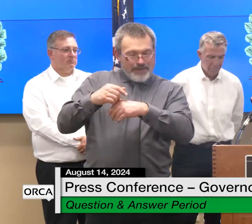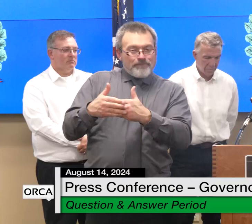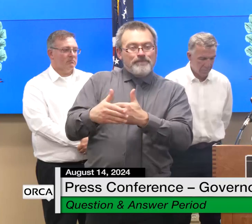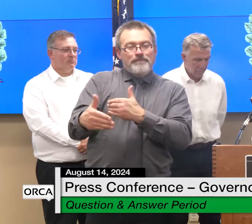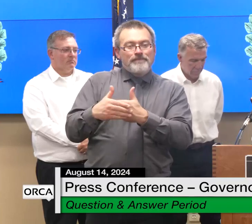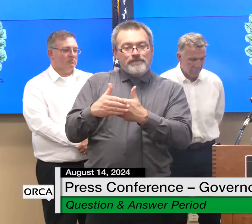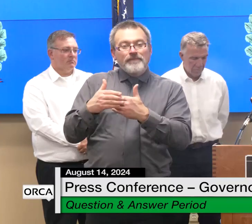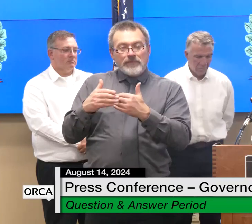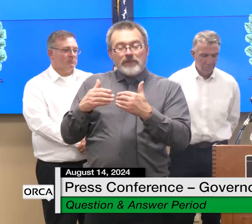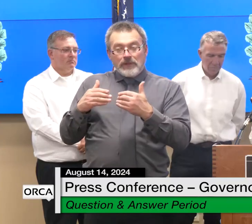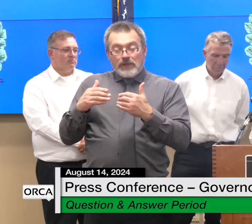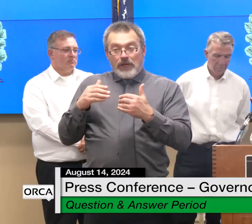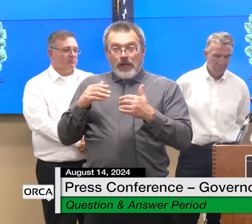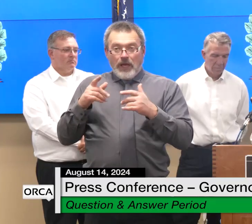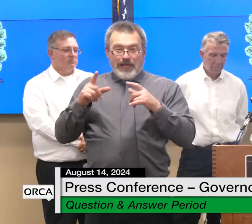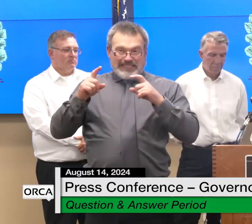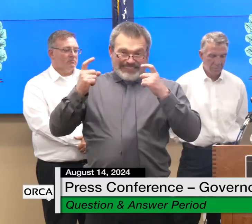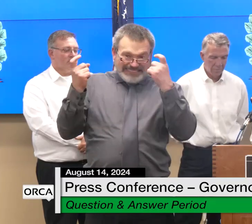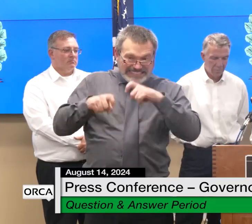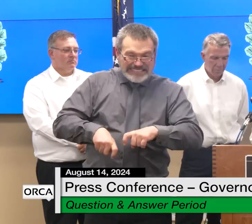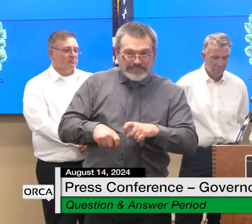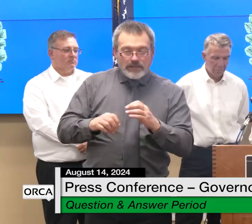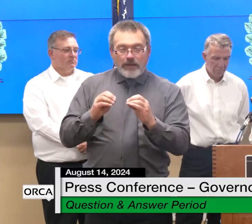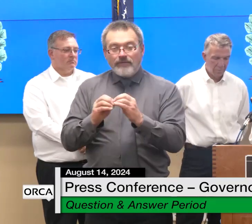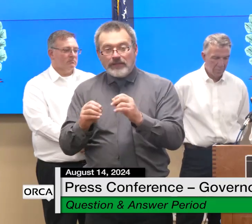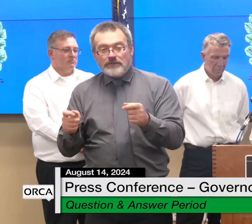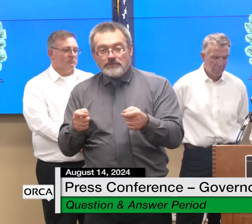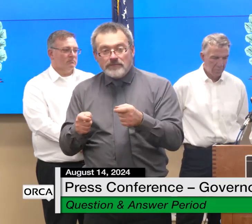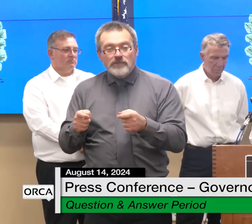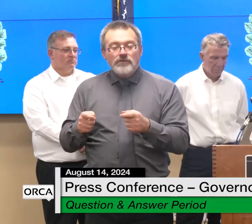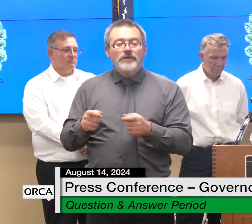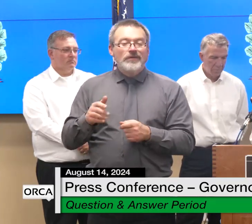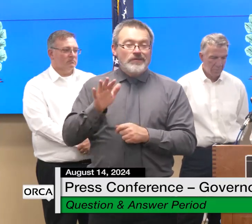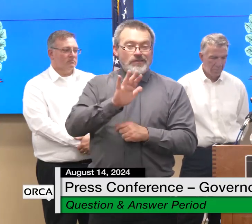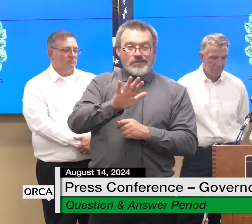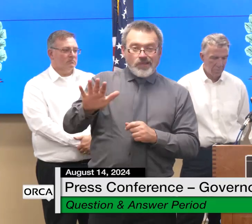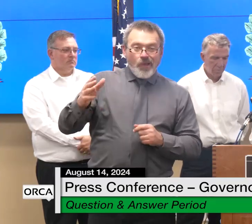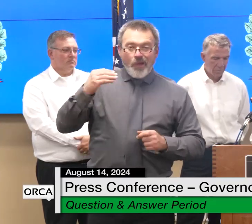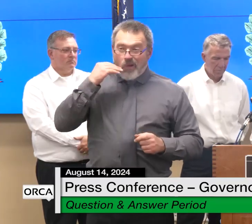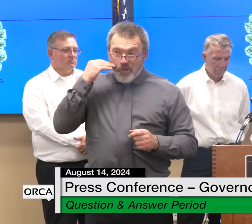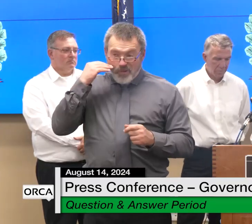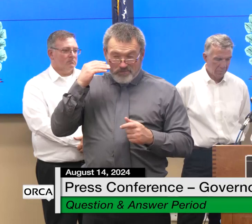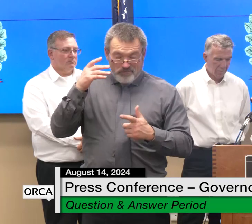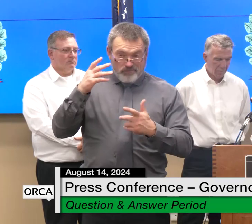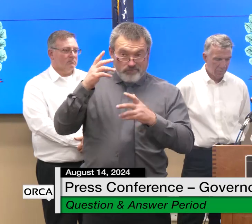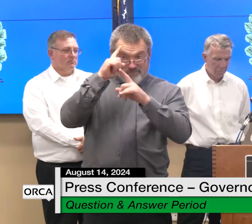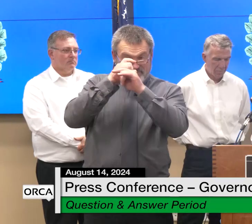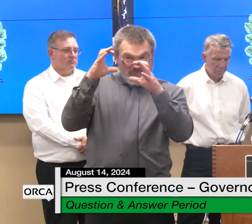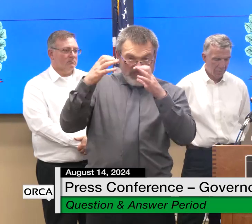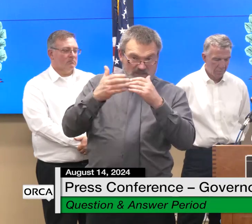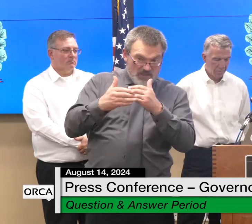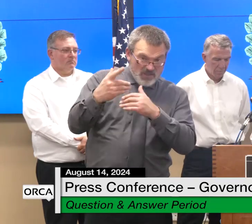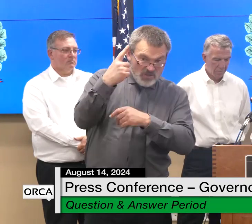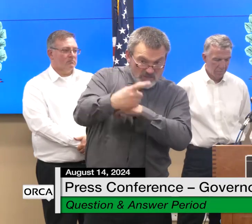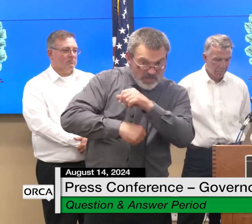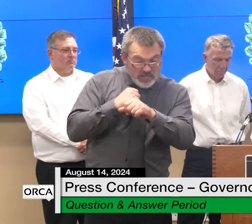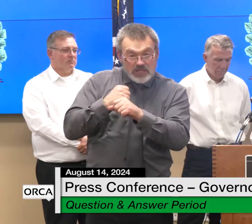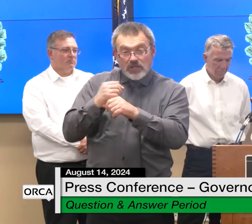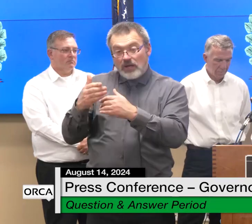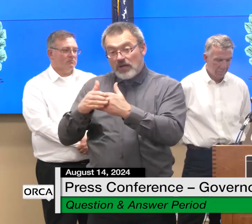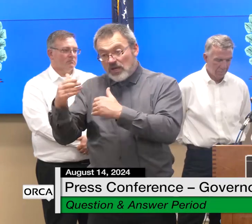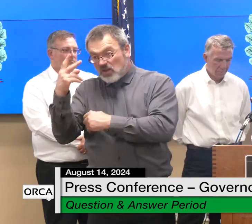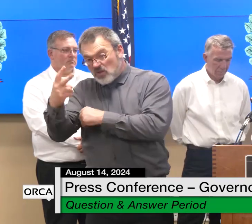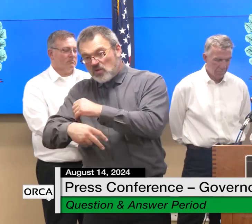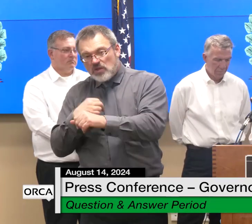other elements of recovery, a lot of households take 1 to 2 years really to work through the recovery process. So we do know